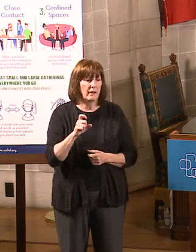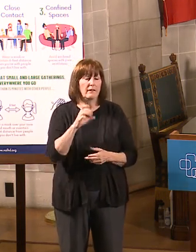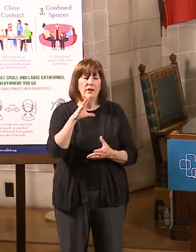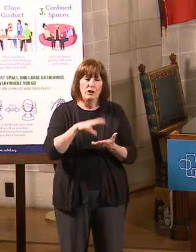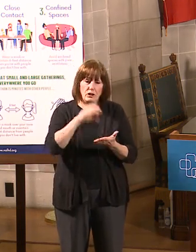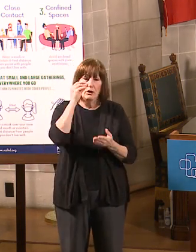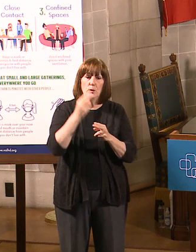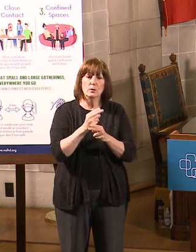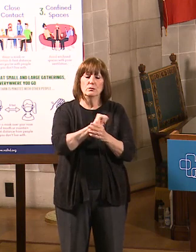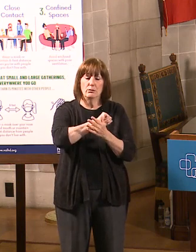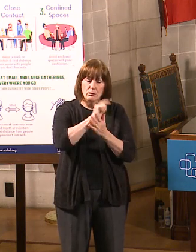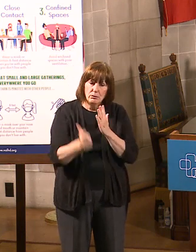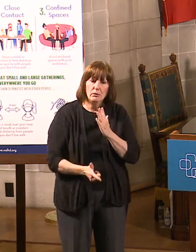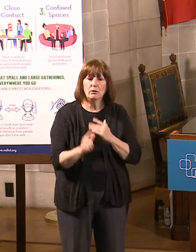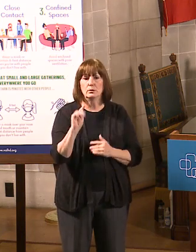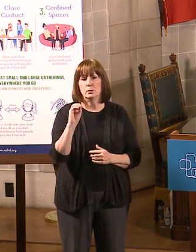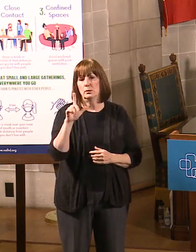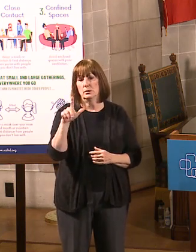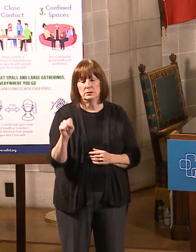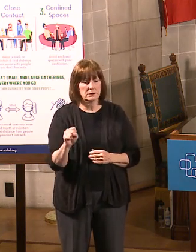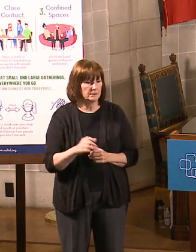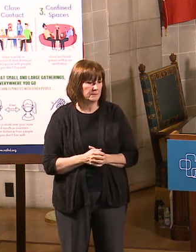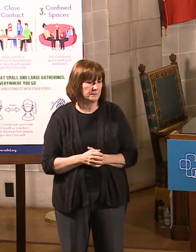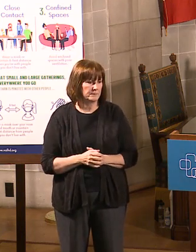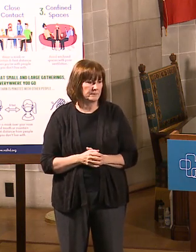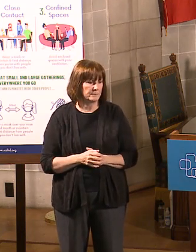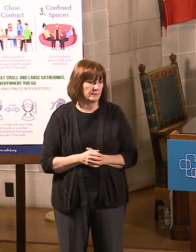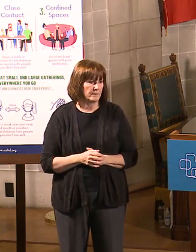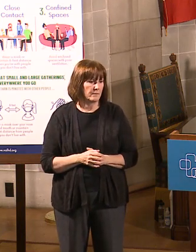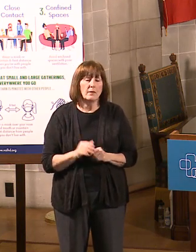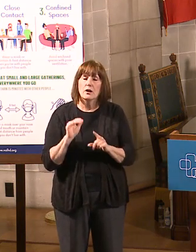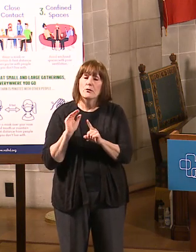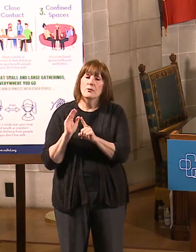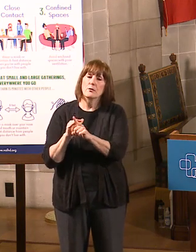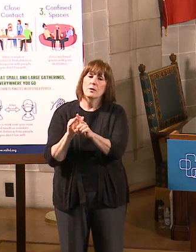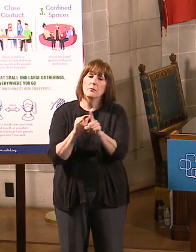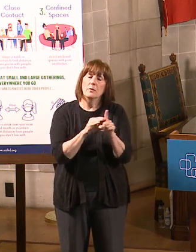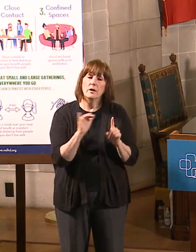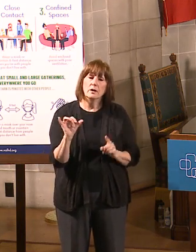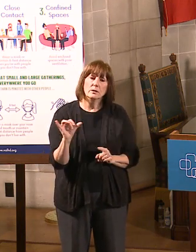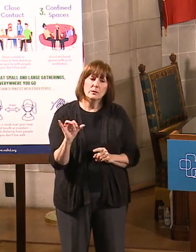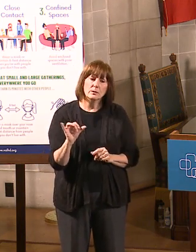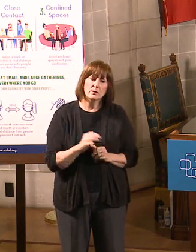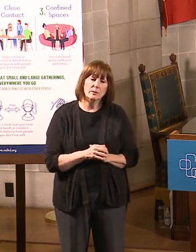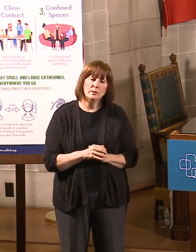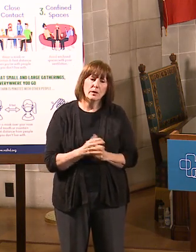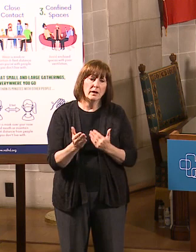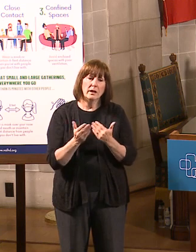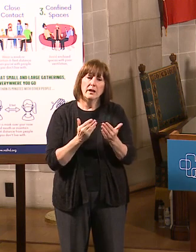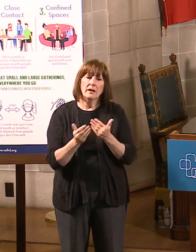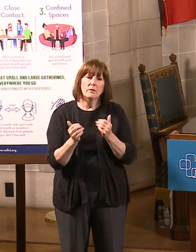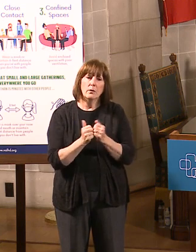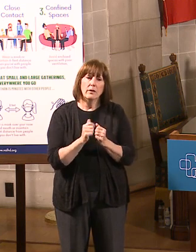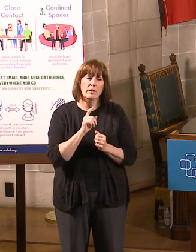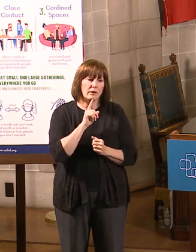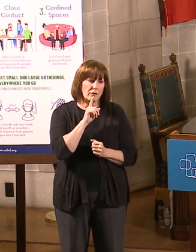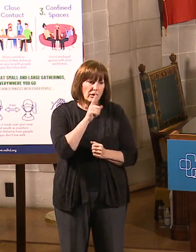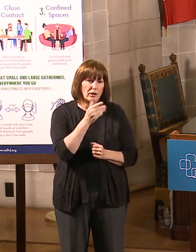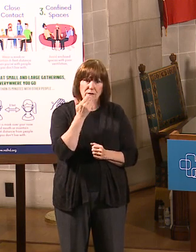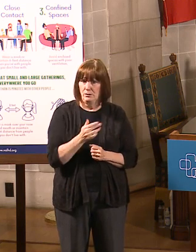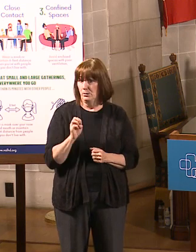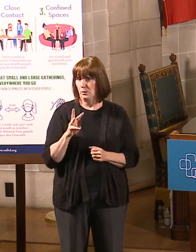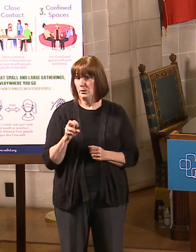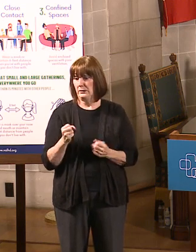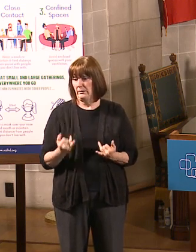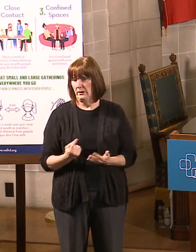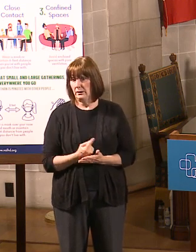all the tools that we have. And the other thing that I want to remind people is that even with the really good news we've had this week with regard